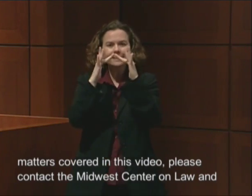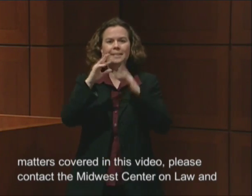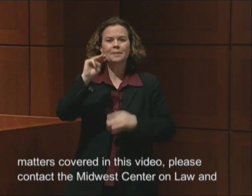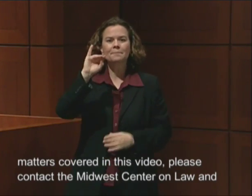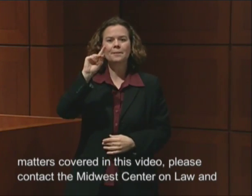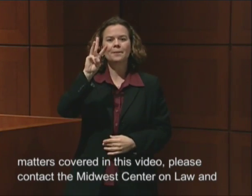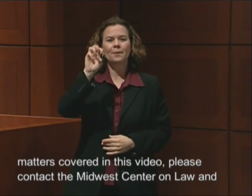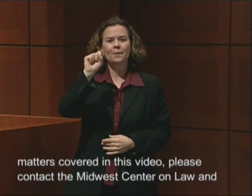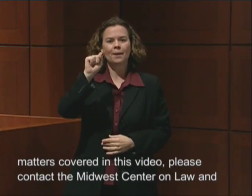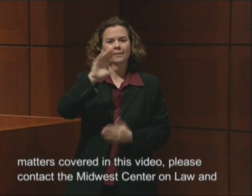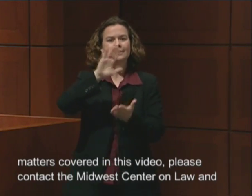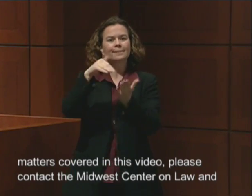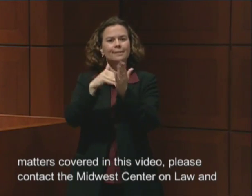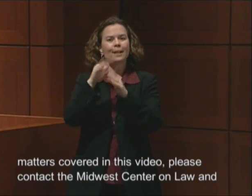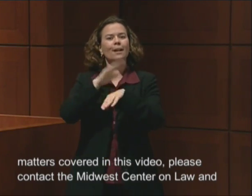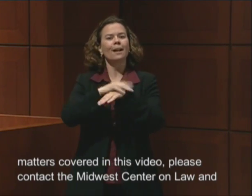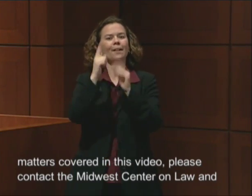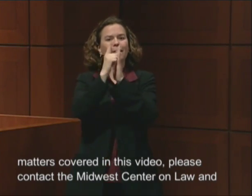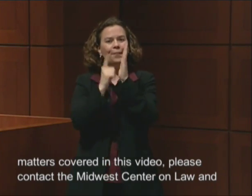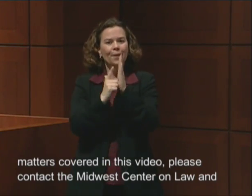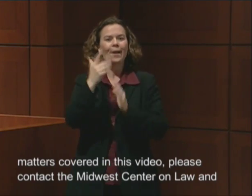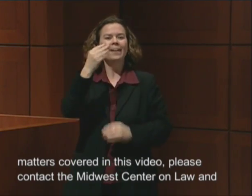Midwest Center on Law and the Deaf.